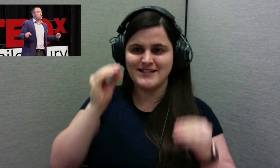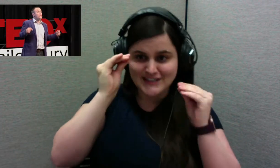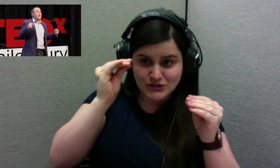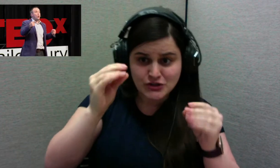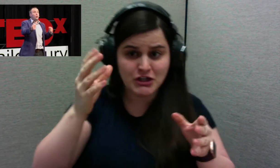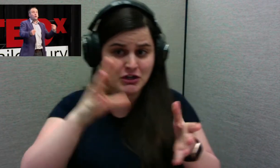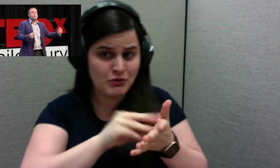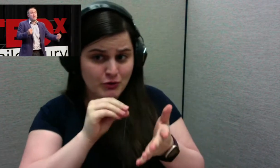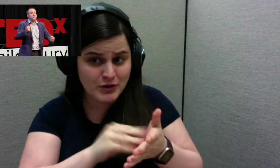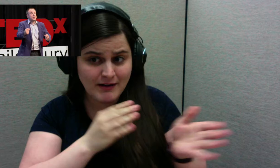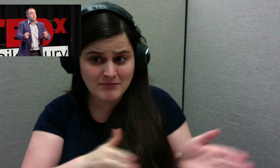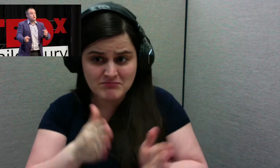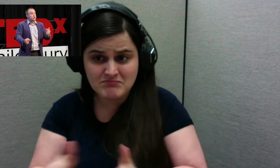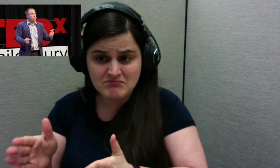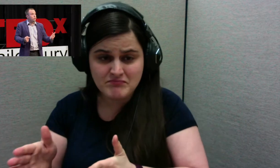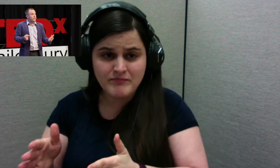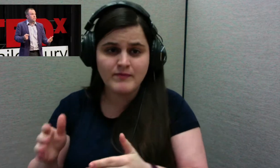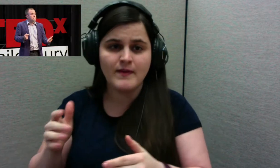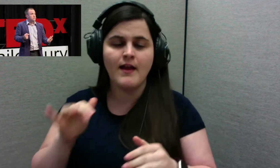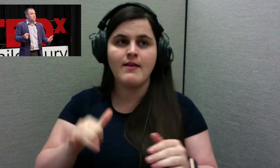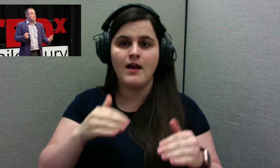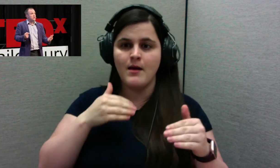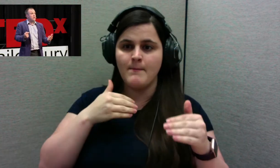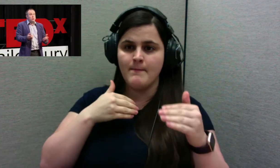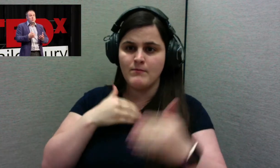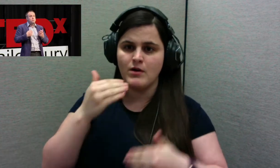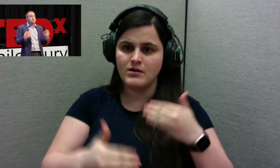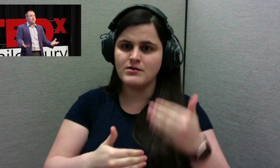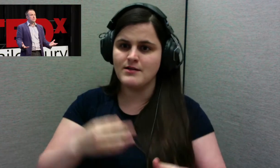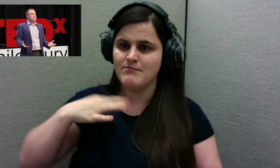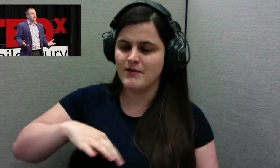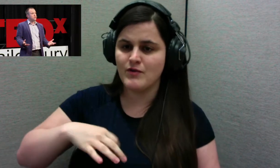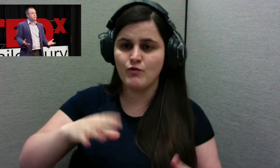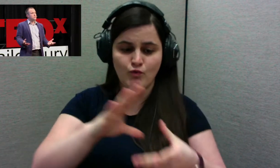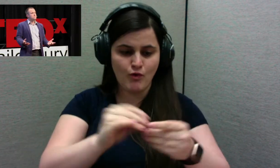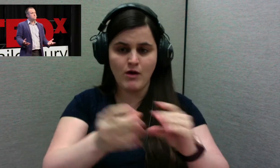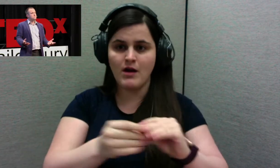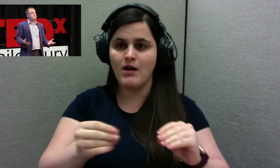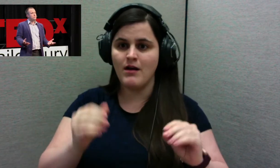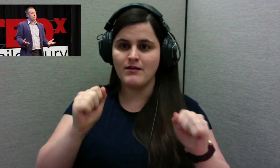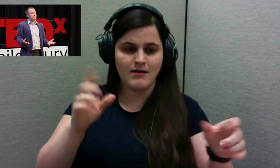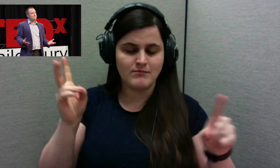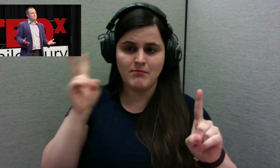we could get all of those benefits of stories, then we would be brilliant teachers.